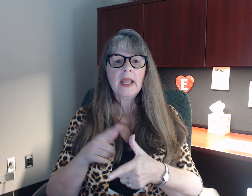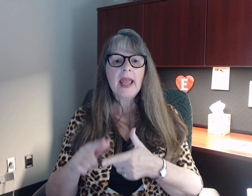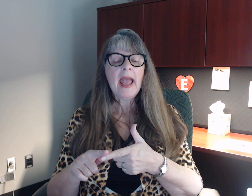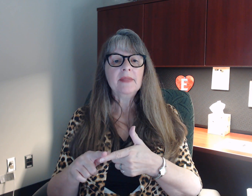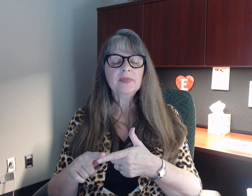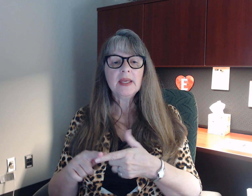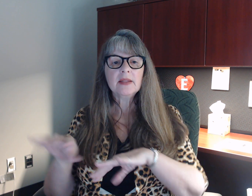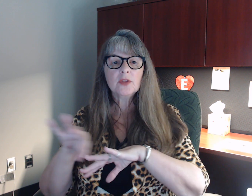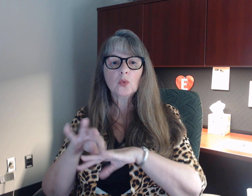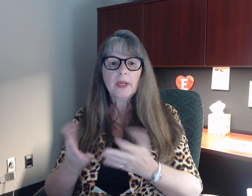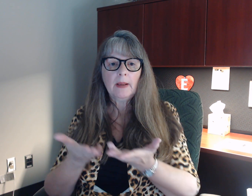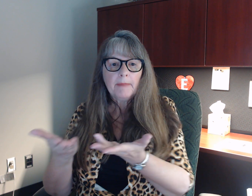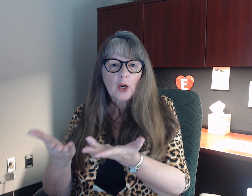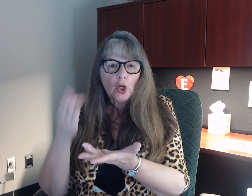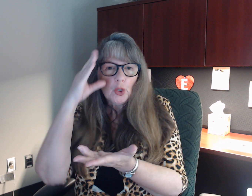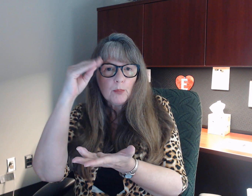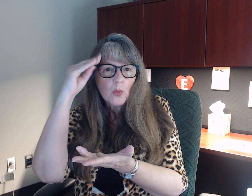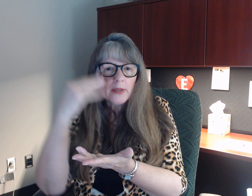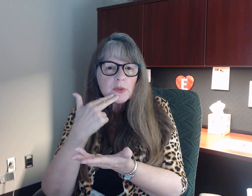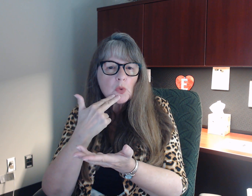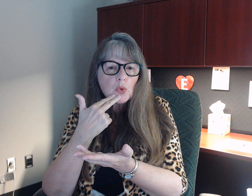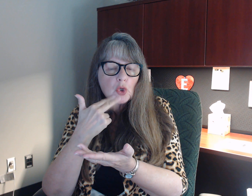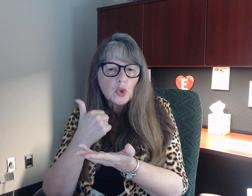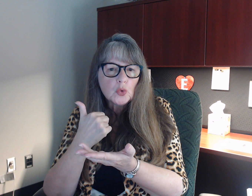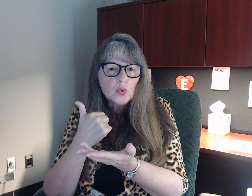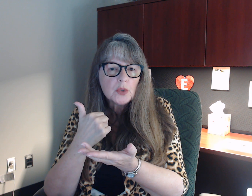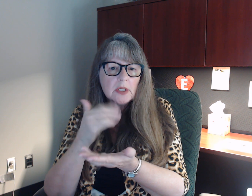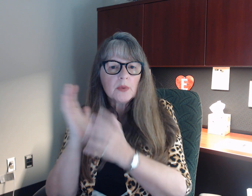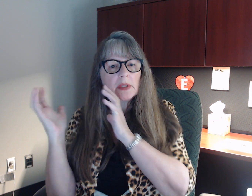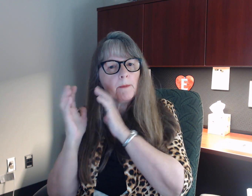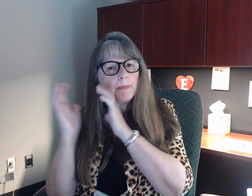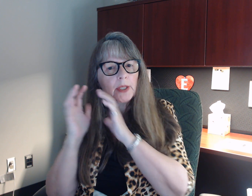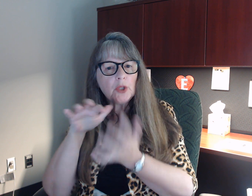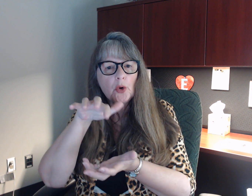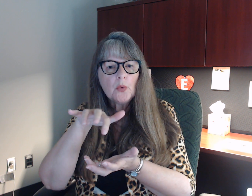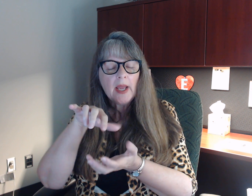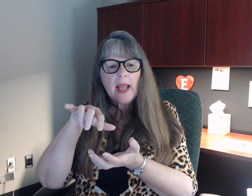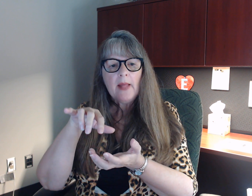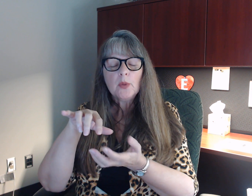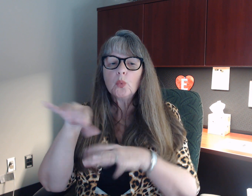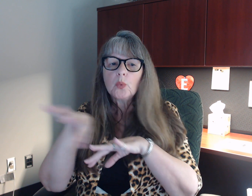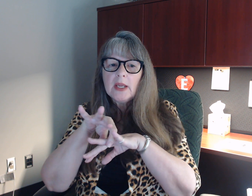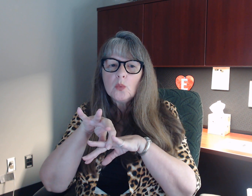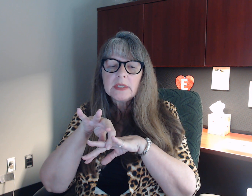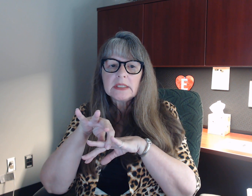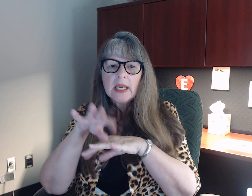And then the ring bearer, little boy, he was so cute, and it was a pillow, and the ring was